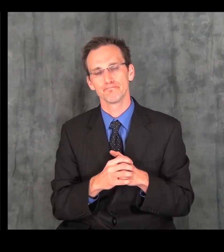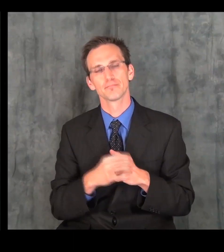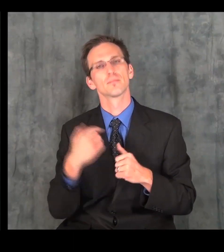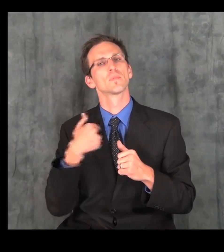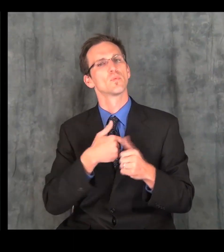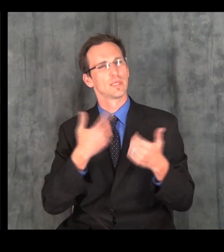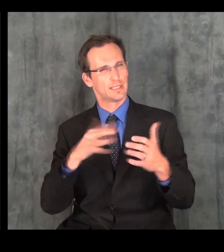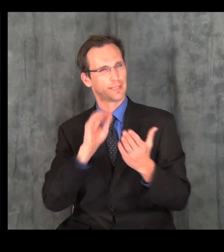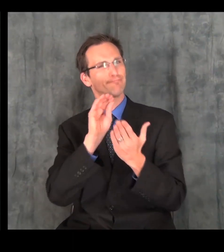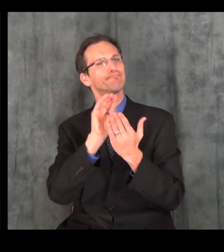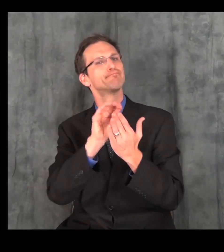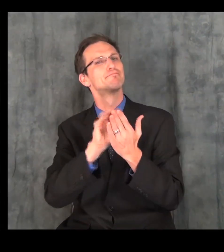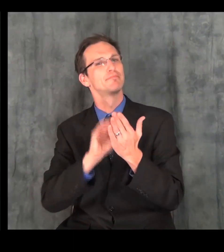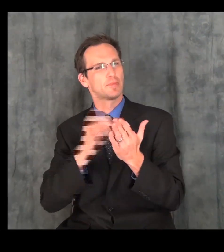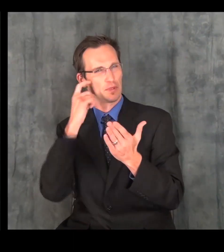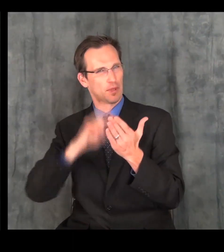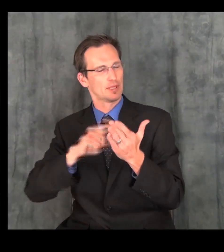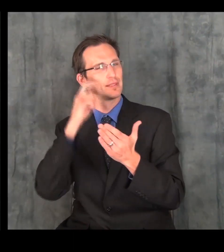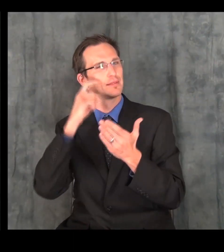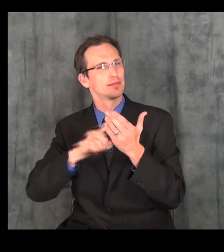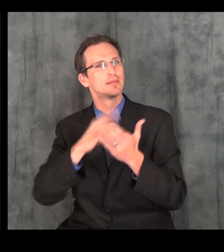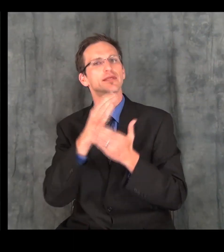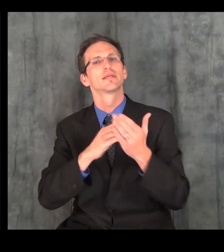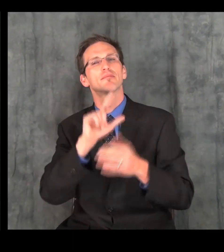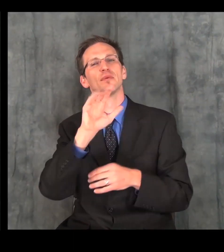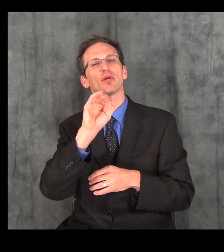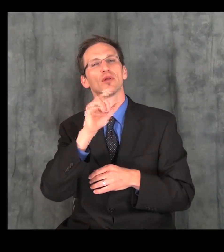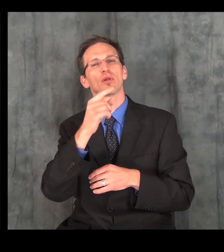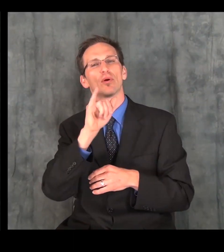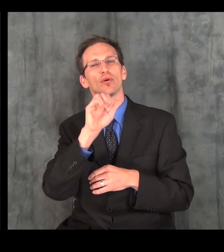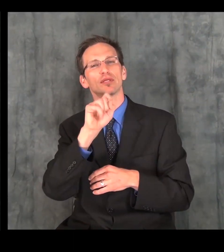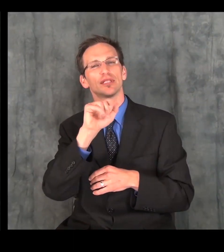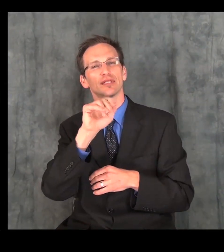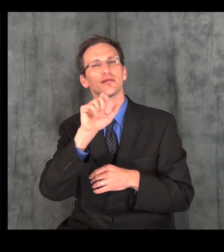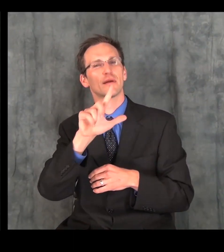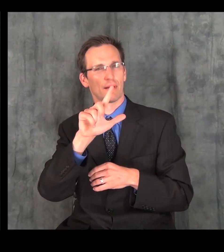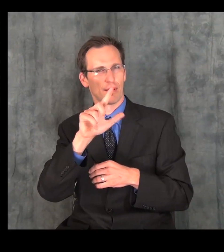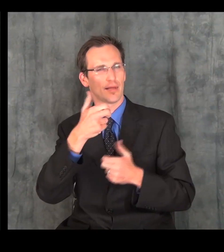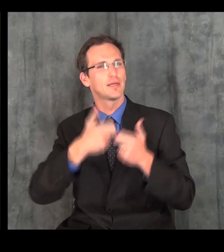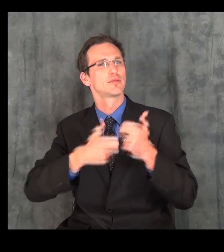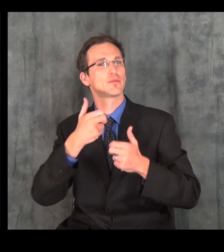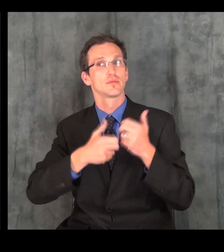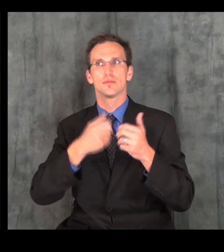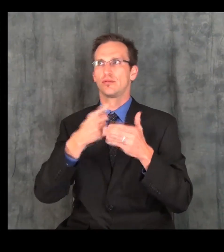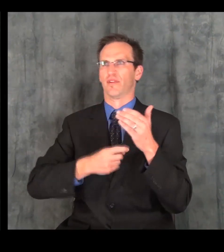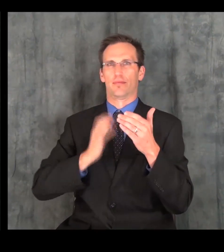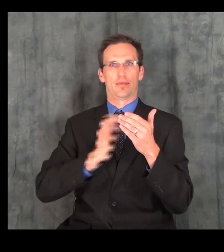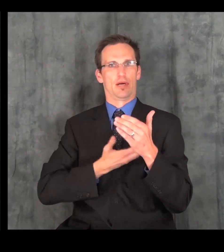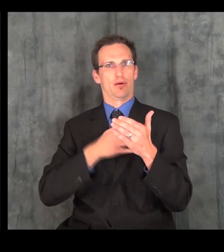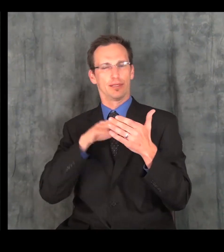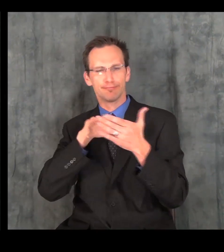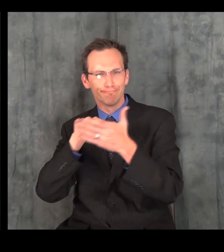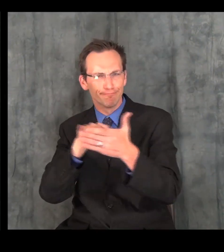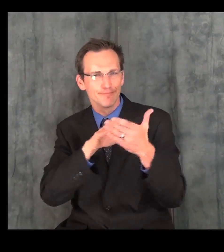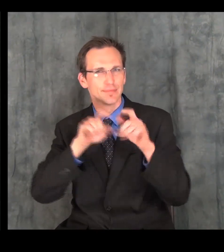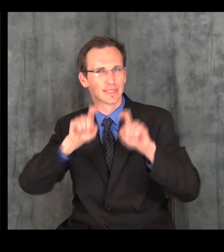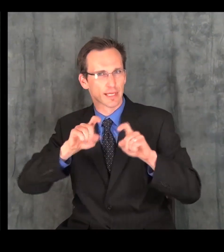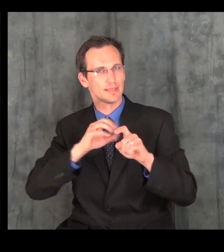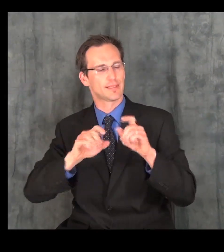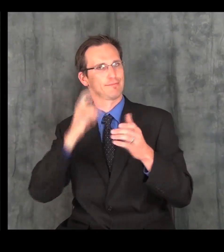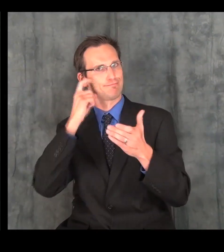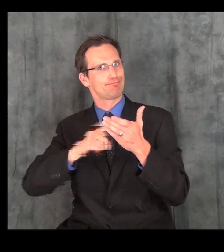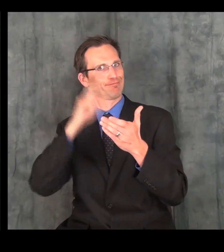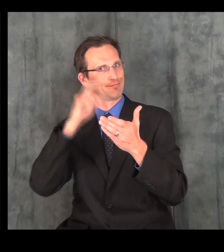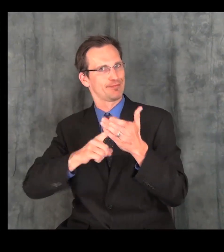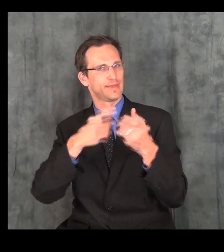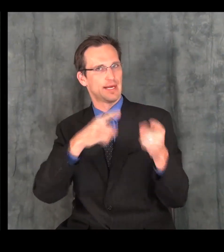identified some what we call logistical issues as a consequence of doing this research and the kind of issues that we found. The fact that